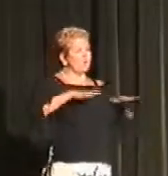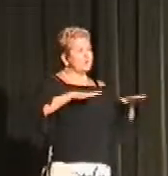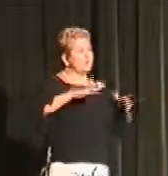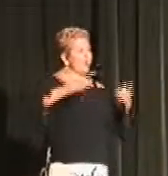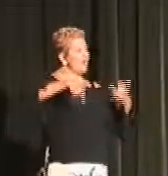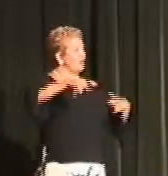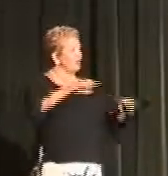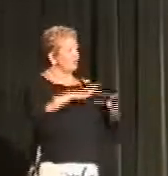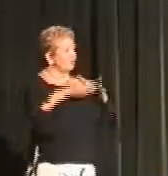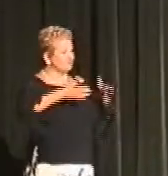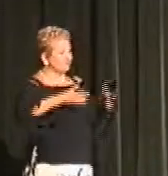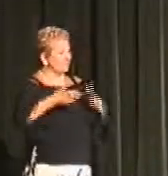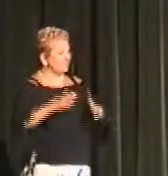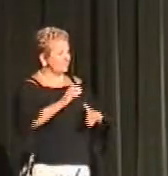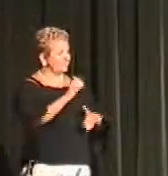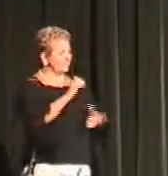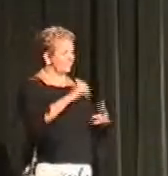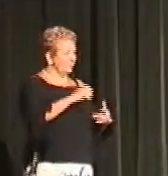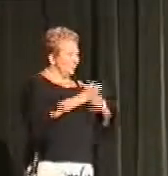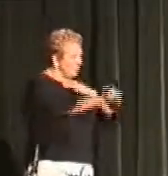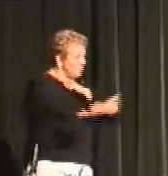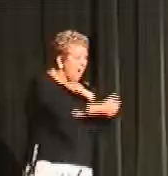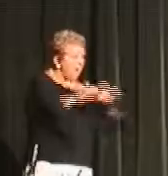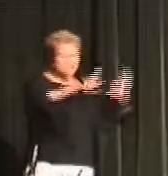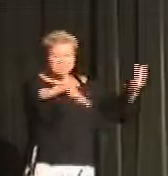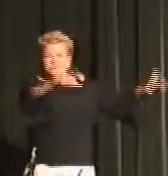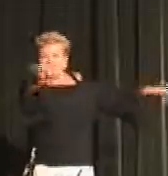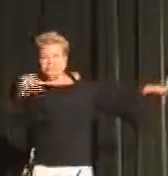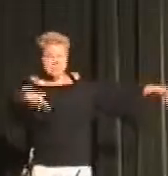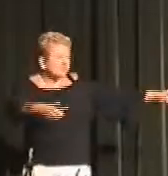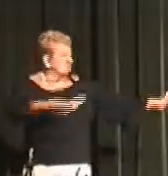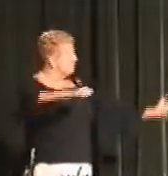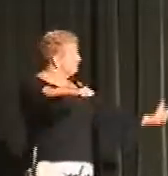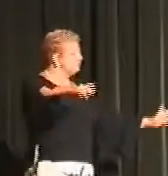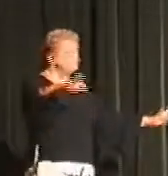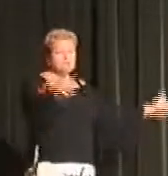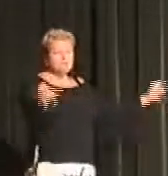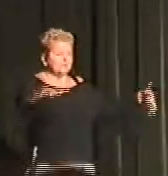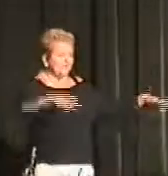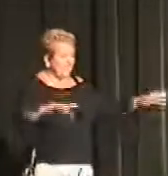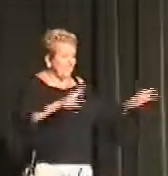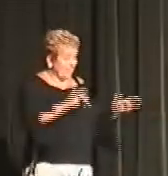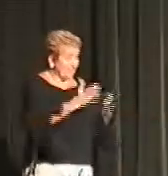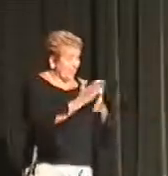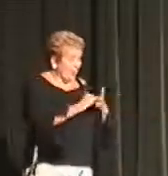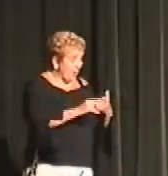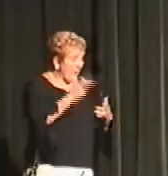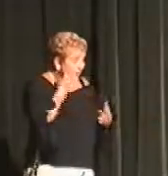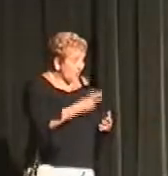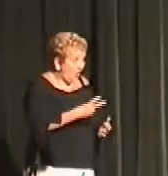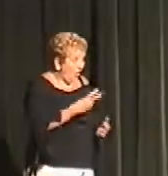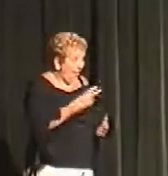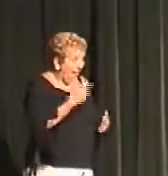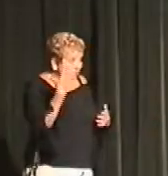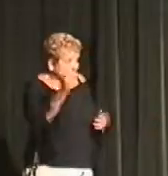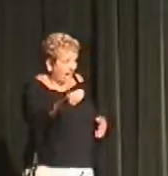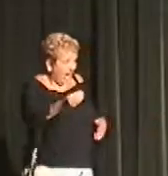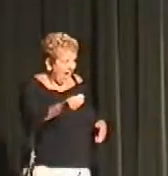was like, oh my gosh, this is great. You know, but that's the only part of San Francisco I saw. It was St. Francis and Skid Row, and I couldn't stay